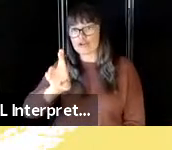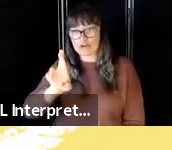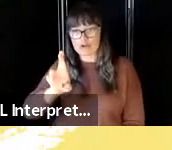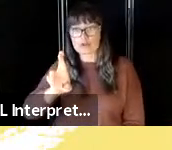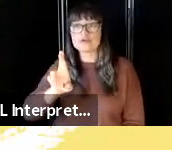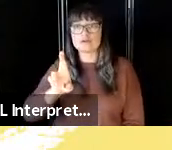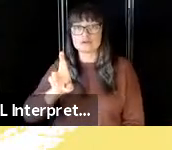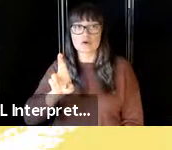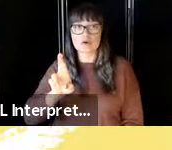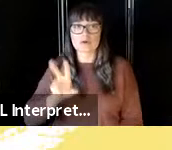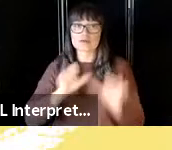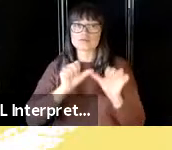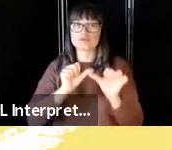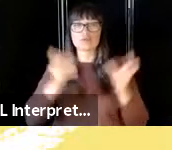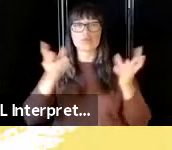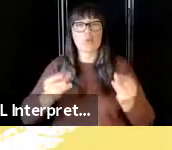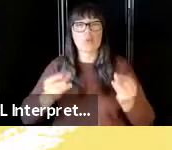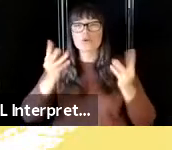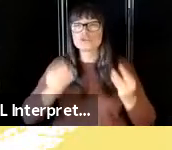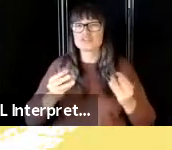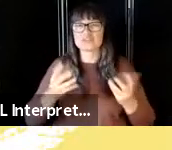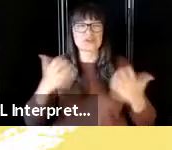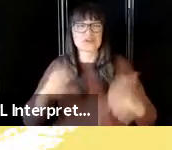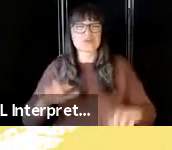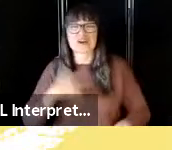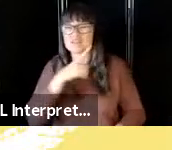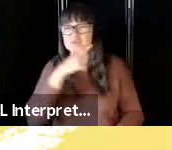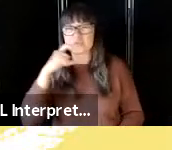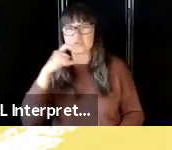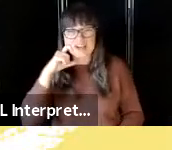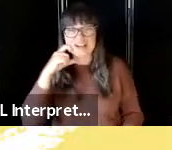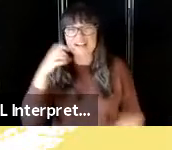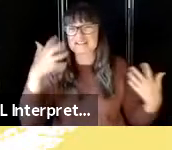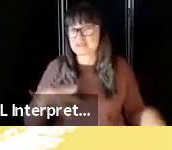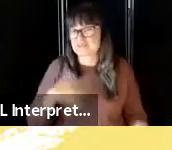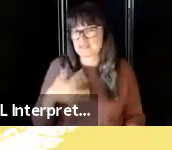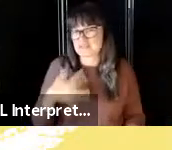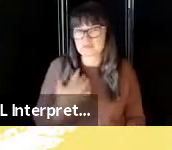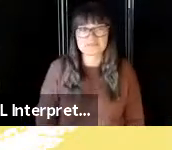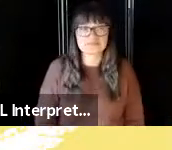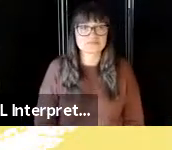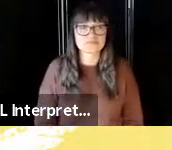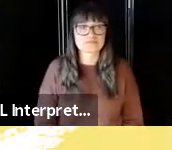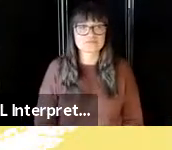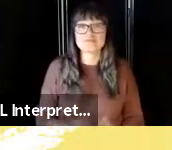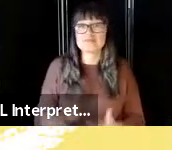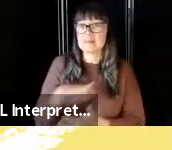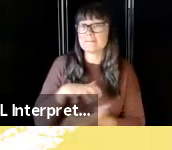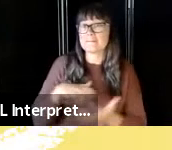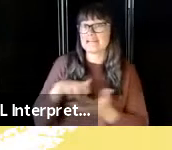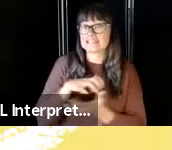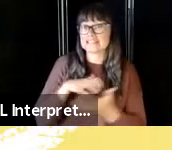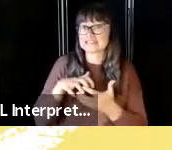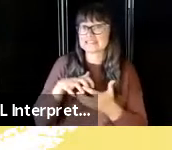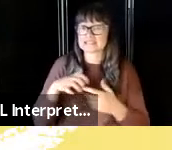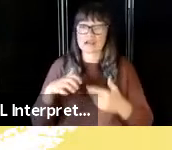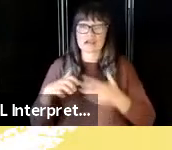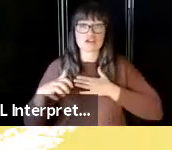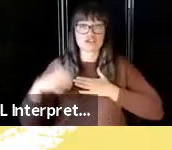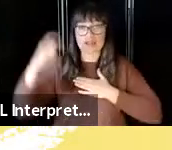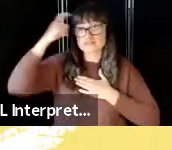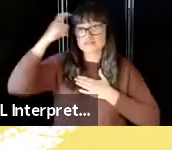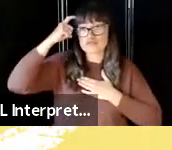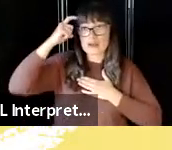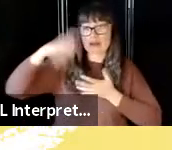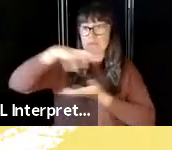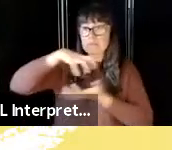maintain moisture in the air. Nothing's worse than feeling really dry about your voice. Mixing well. Get with a